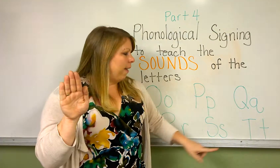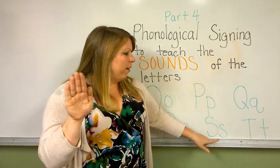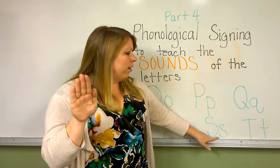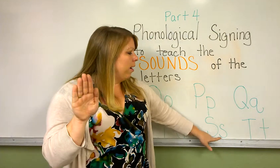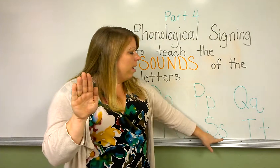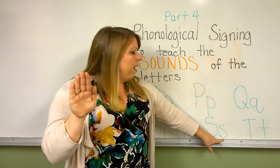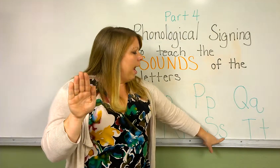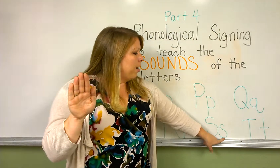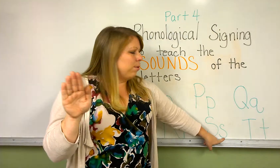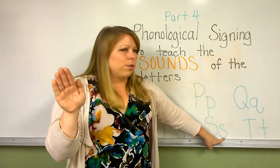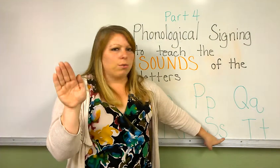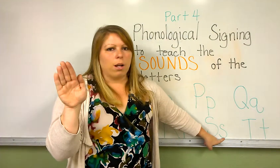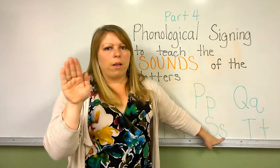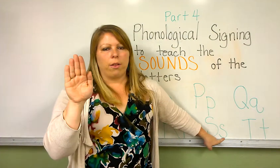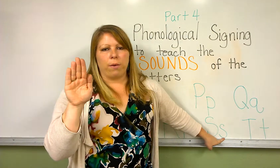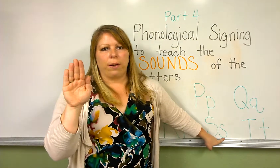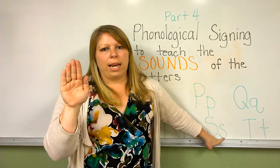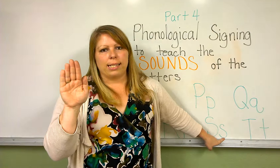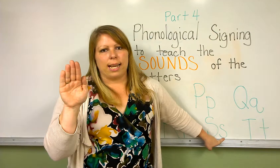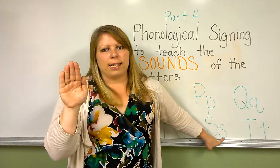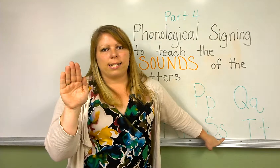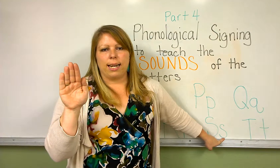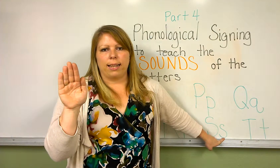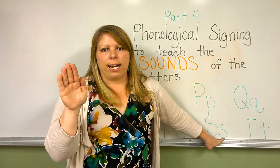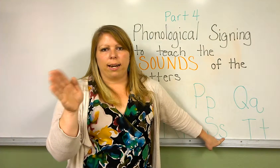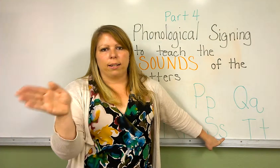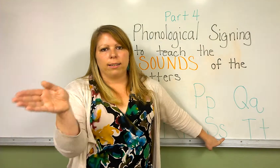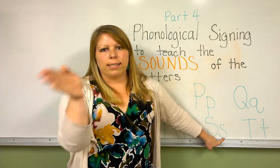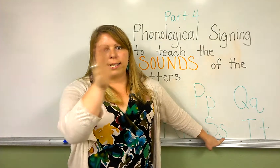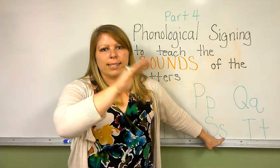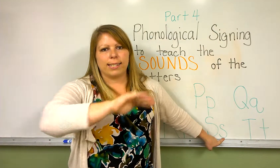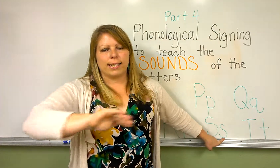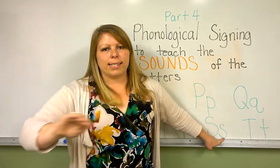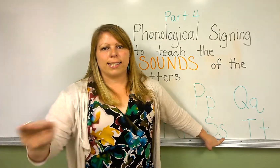together, and you just draw the lowercase s in the air.